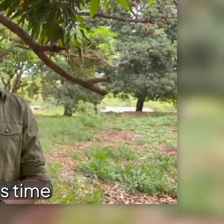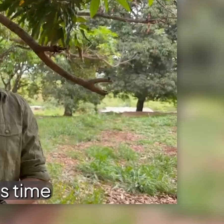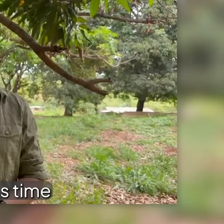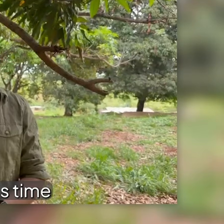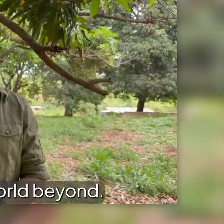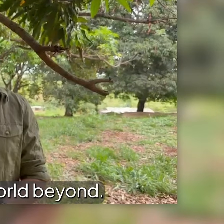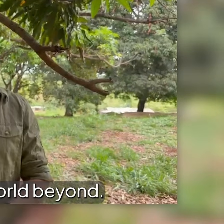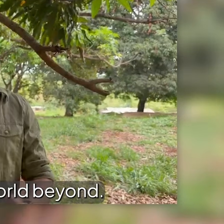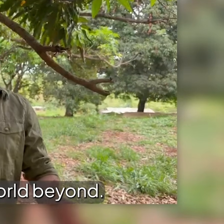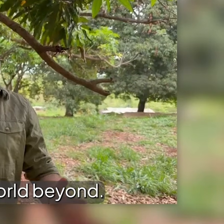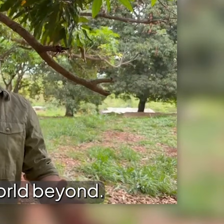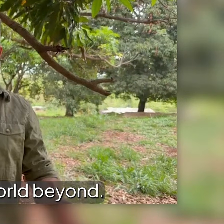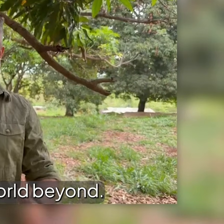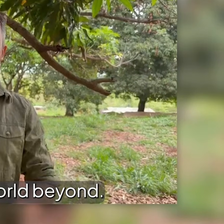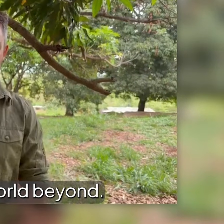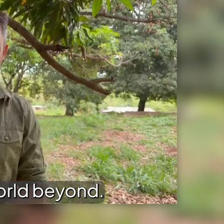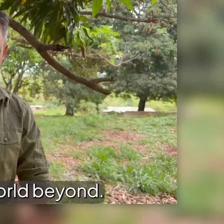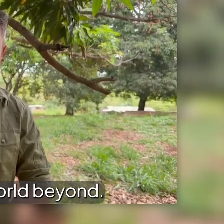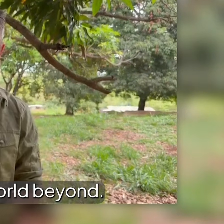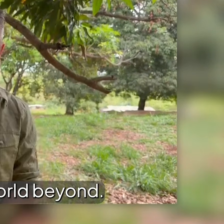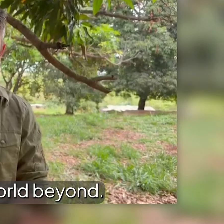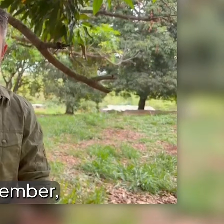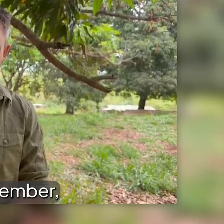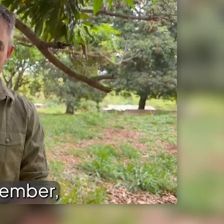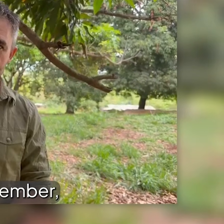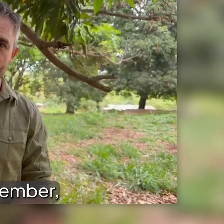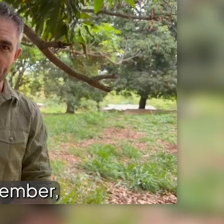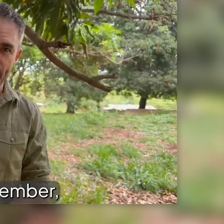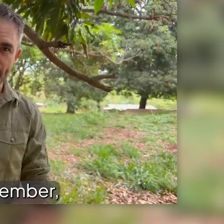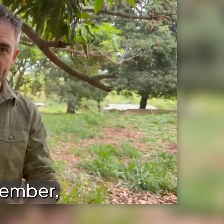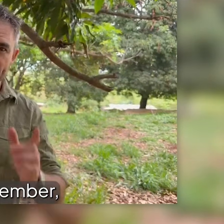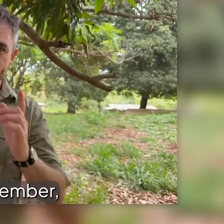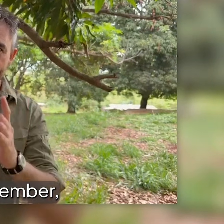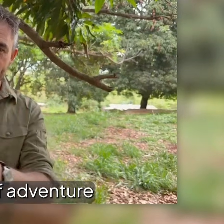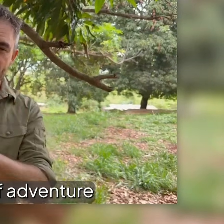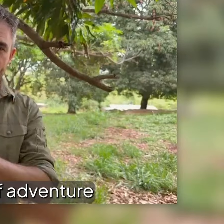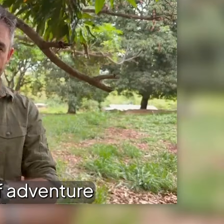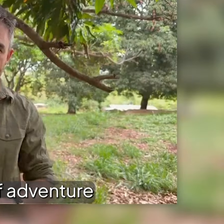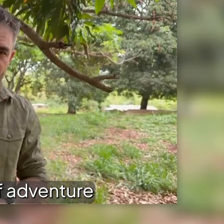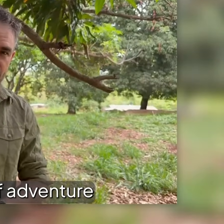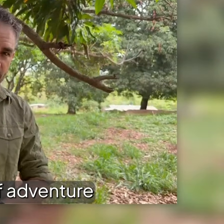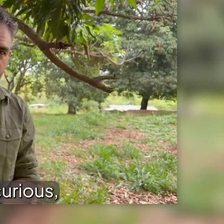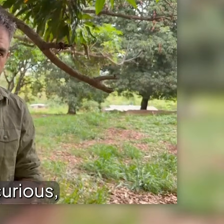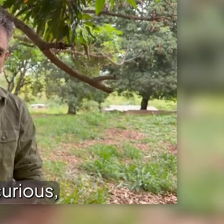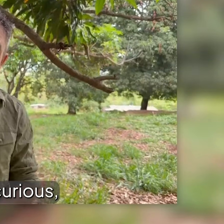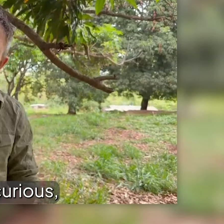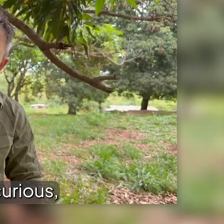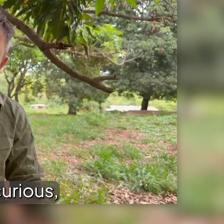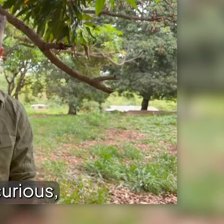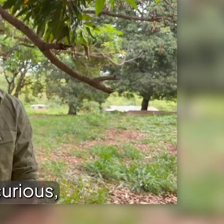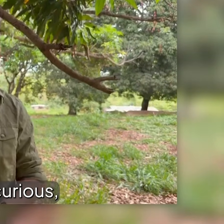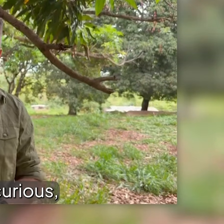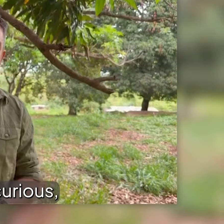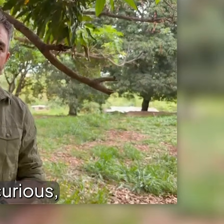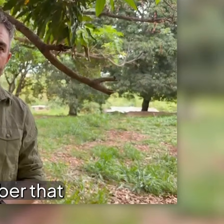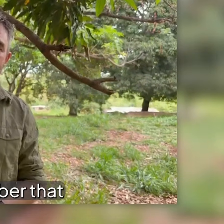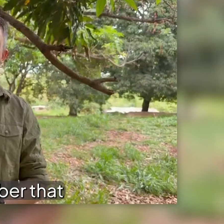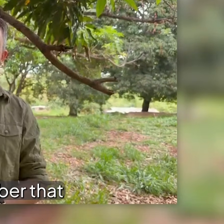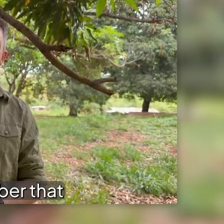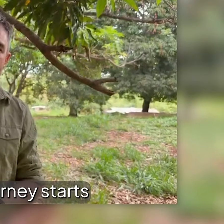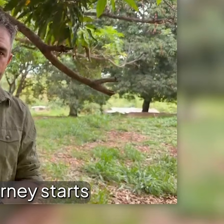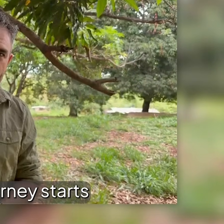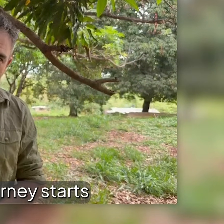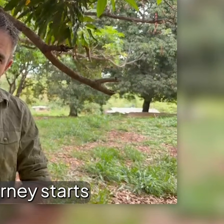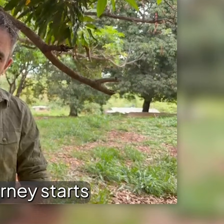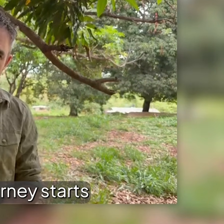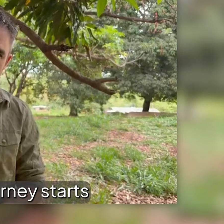now it's time to explore the world beyond. So just remember, keep a sense of adventure alive, stay curious, and remember